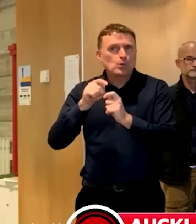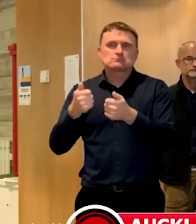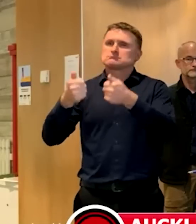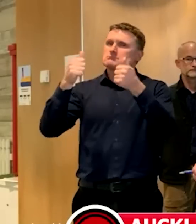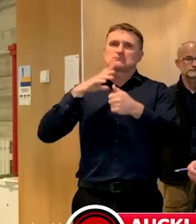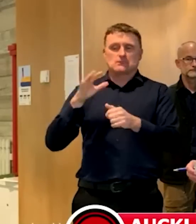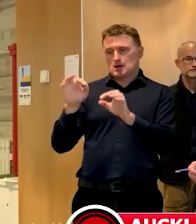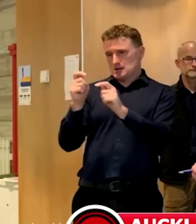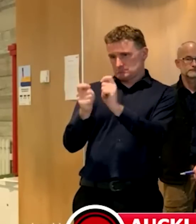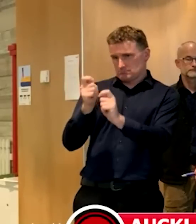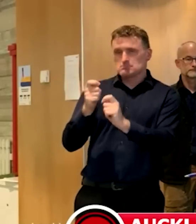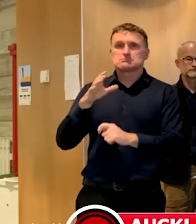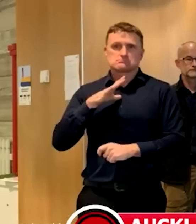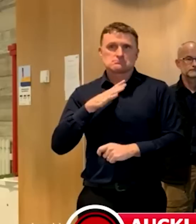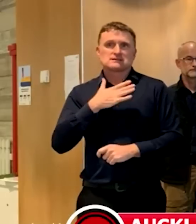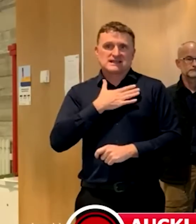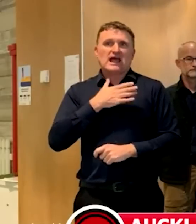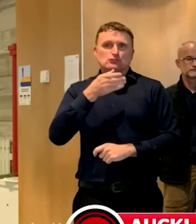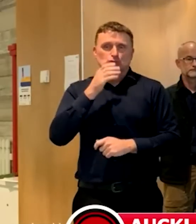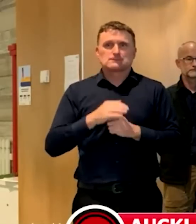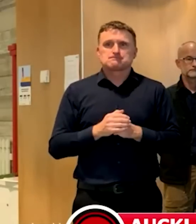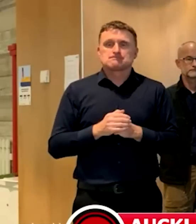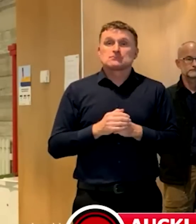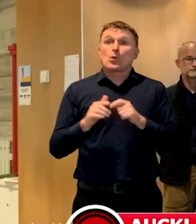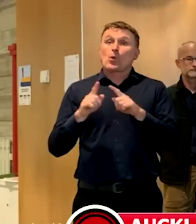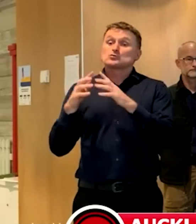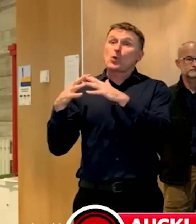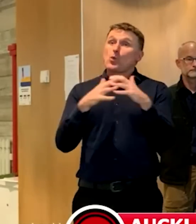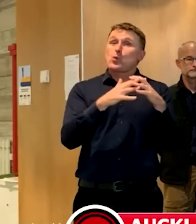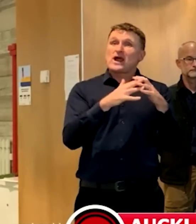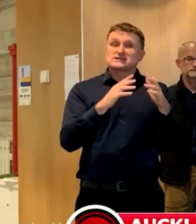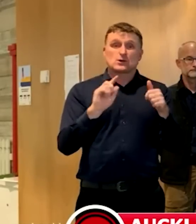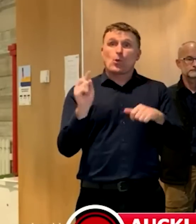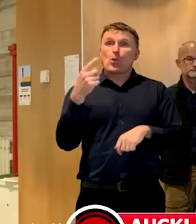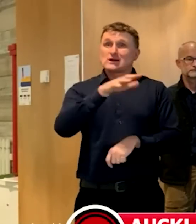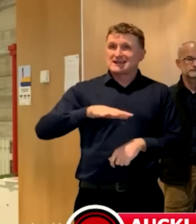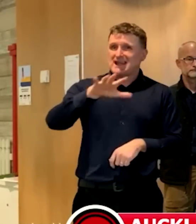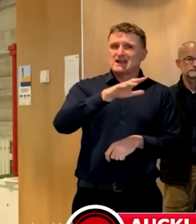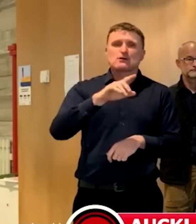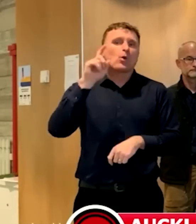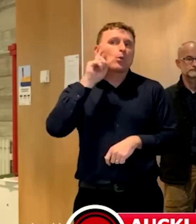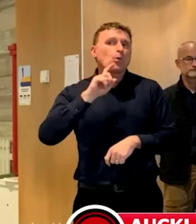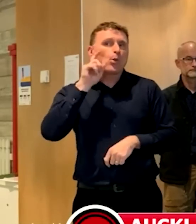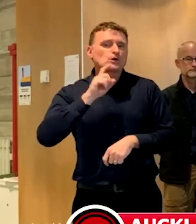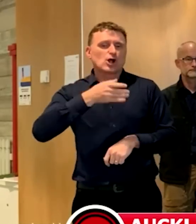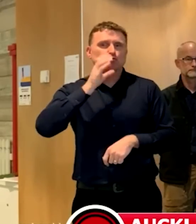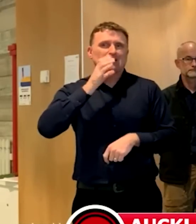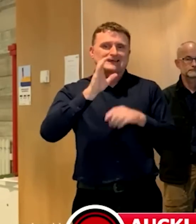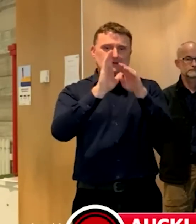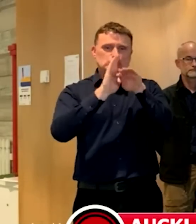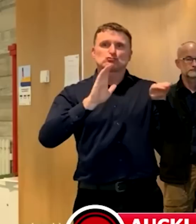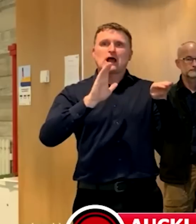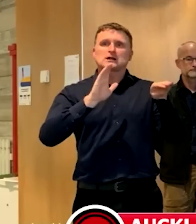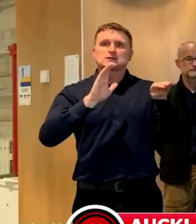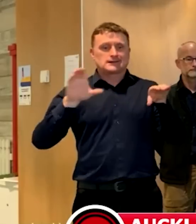standards. And they still have tankers in the west of Auckland providing emergency water, where we've had some issues with